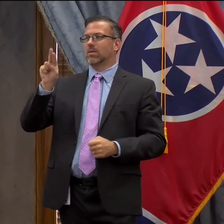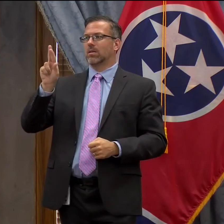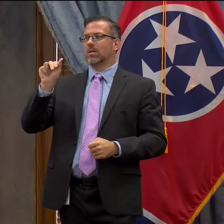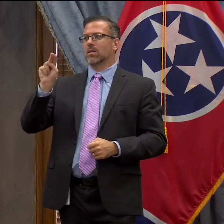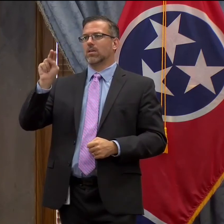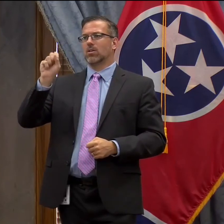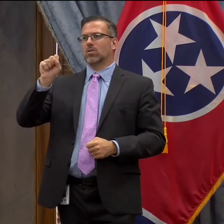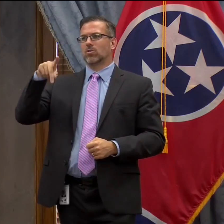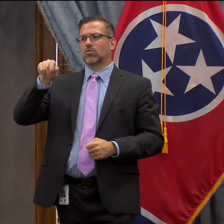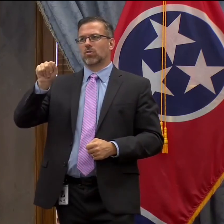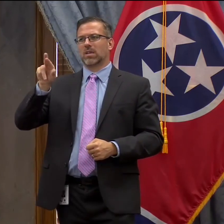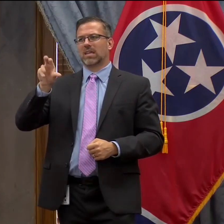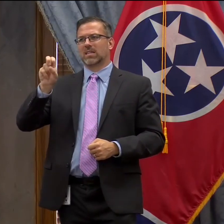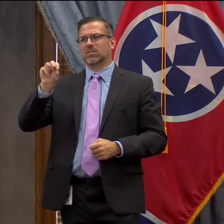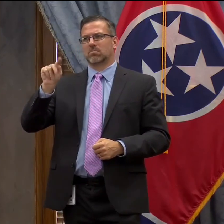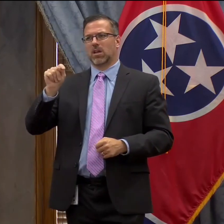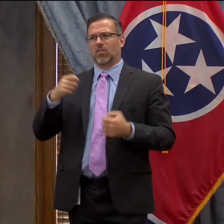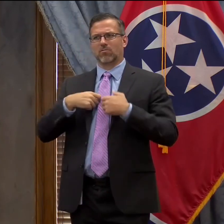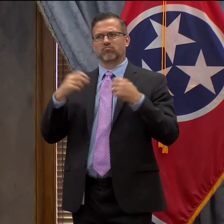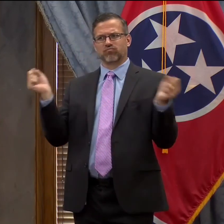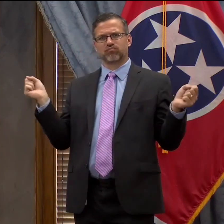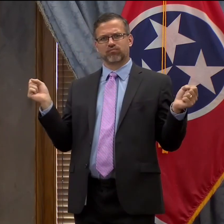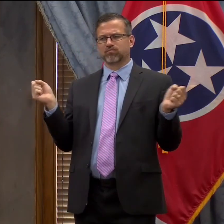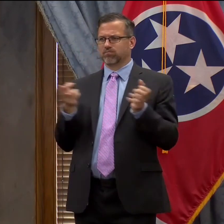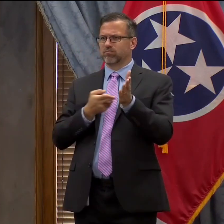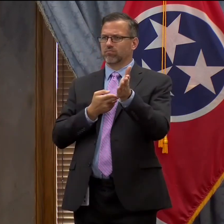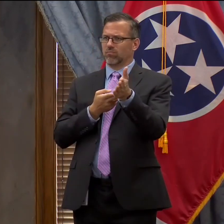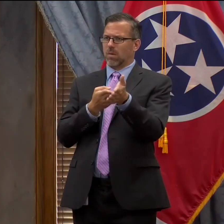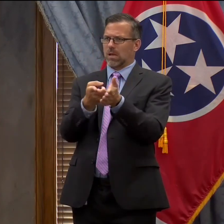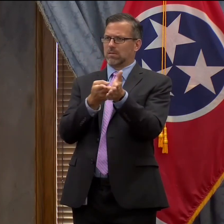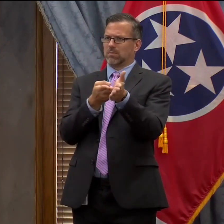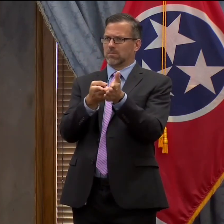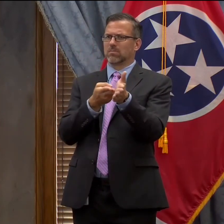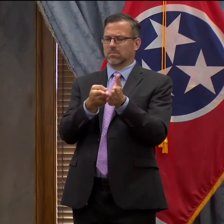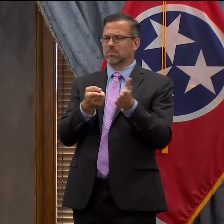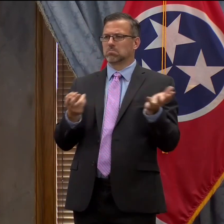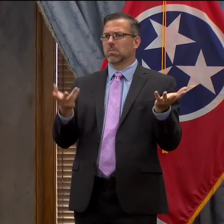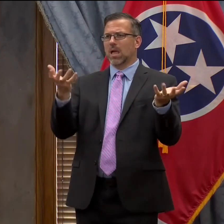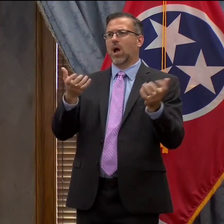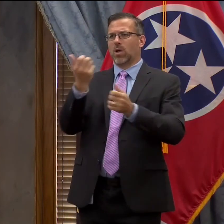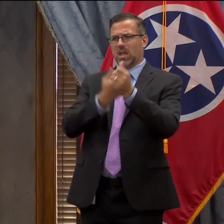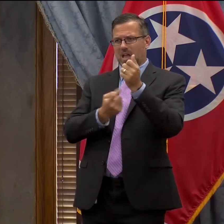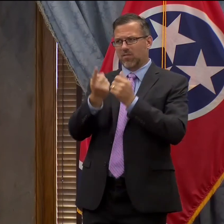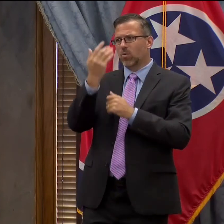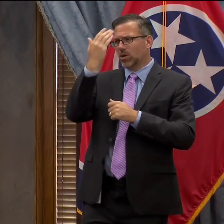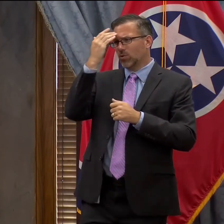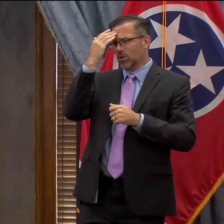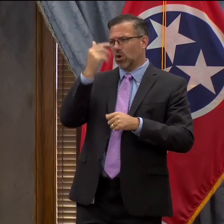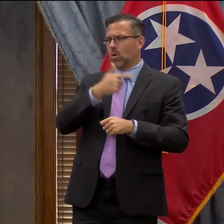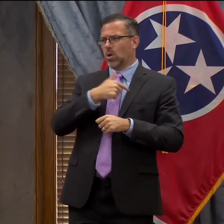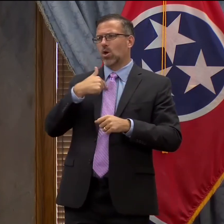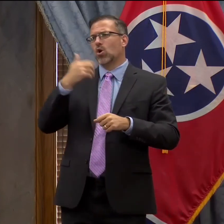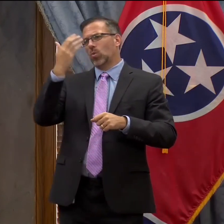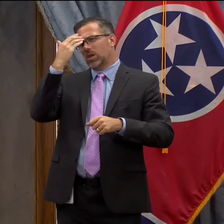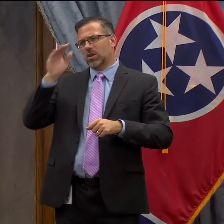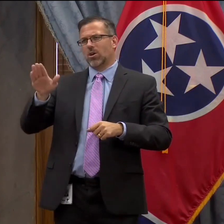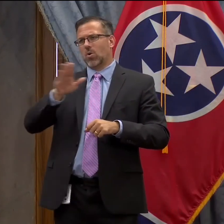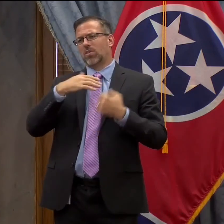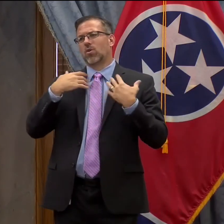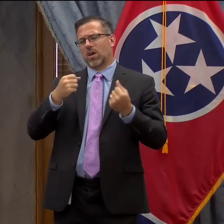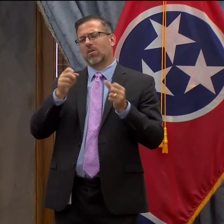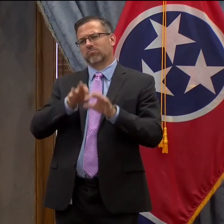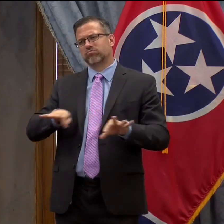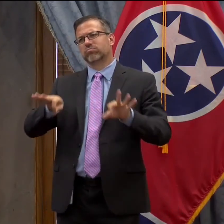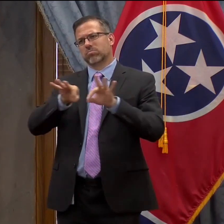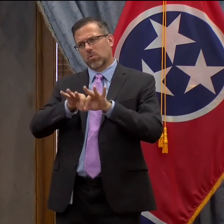as transparent as possible. I just want Tennesseans to know that we recognize that their health is really important and the decisions we